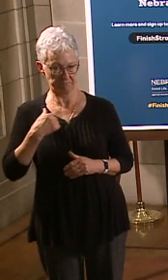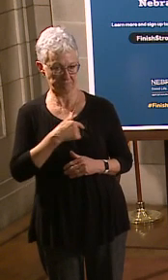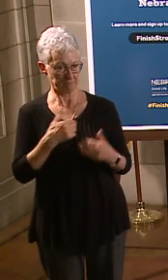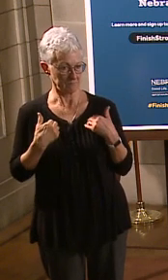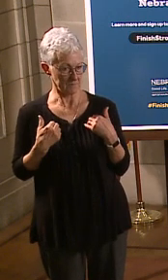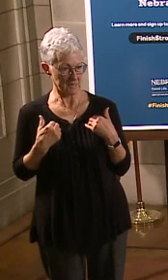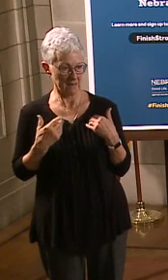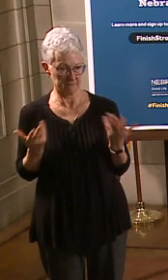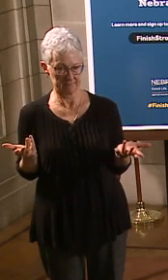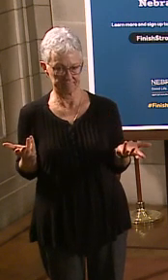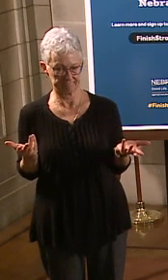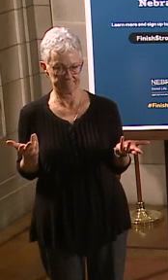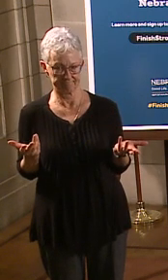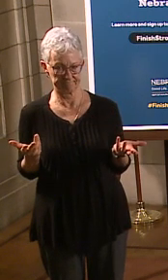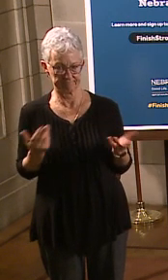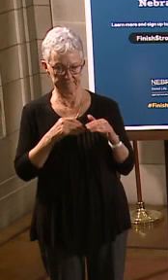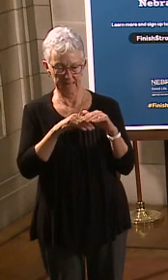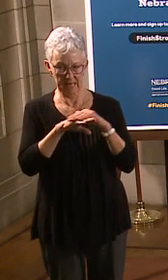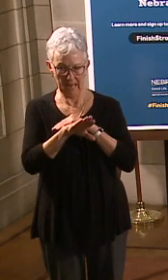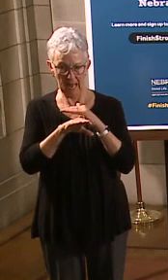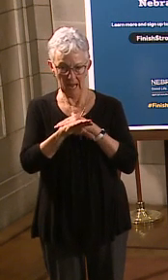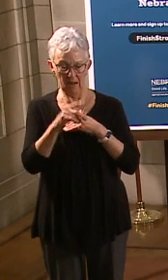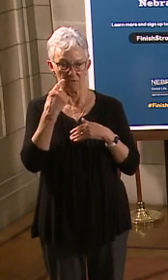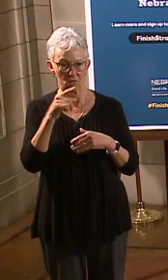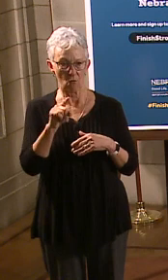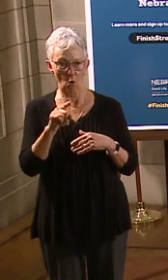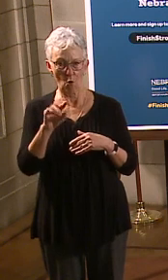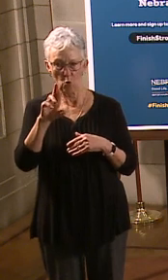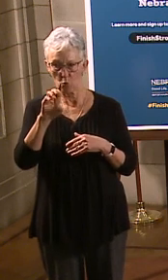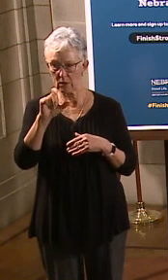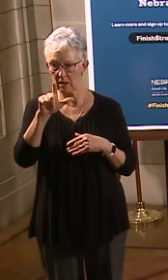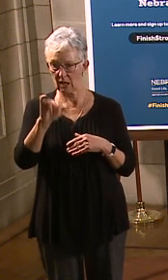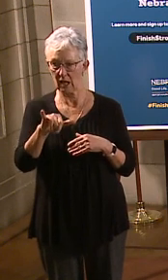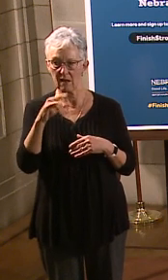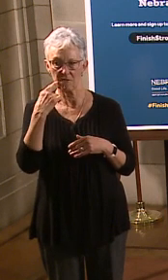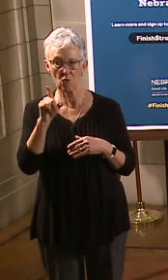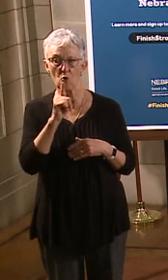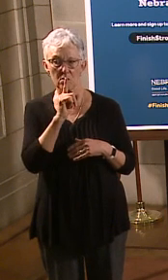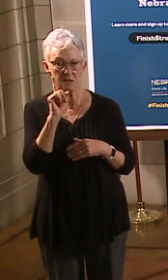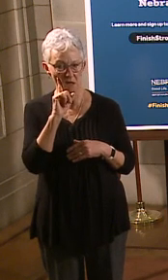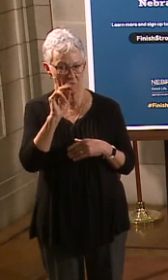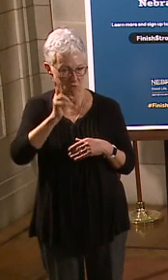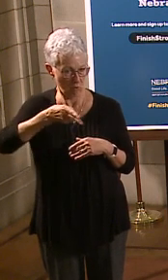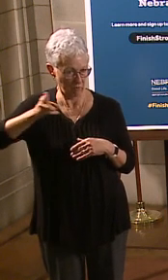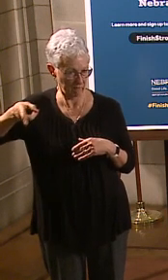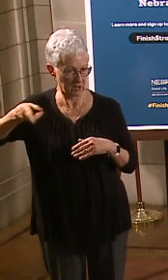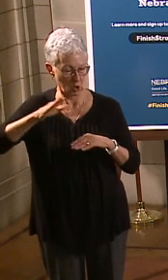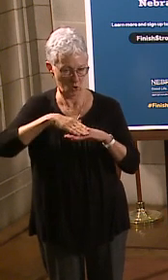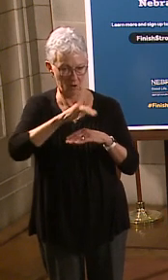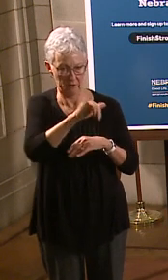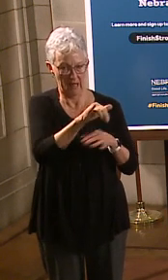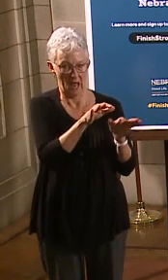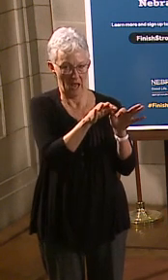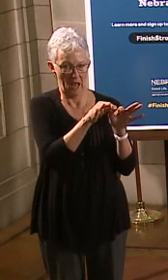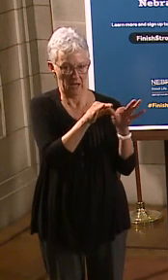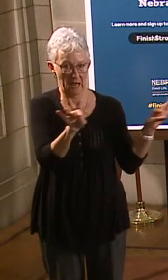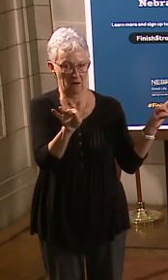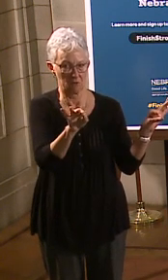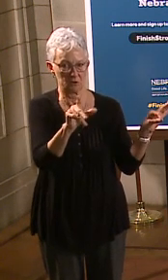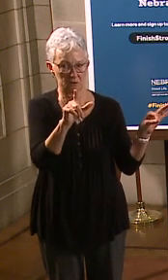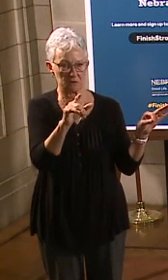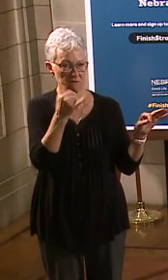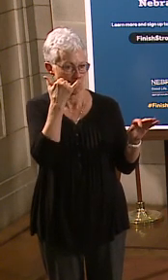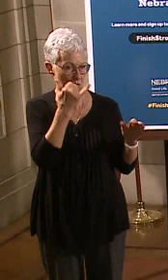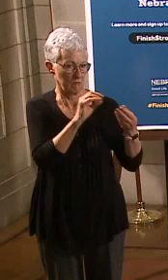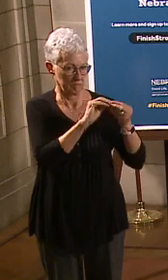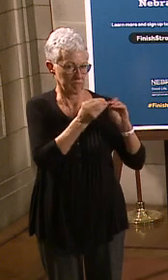have access for relay calls for deaf and hard of hearing as well on the language line. And we also are able to